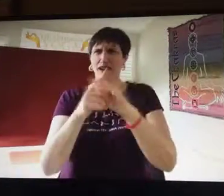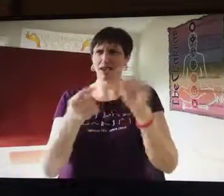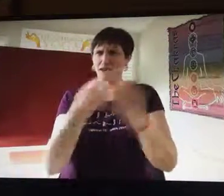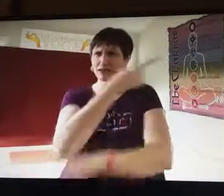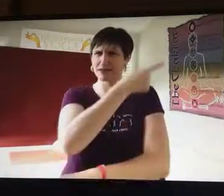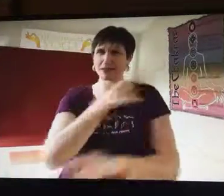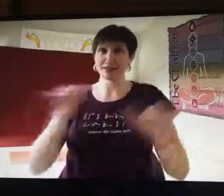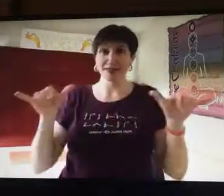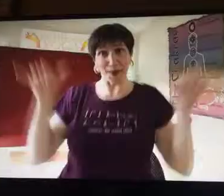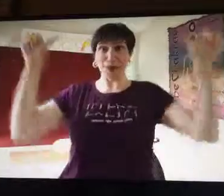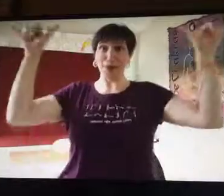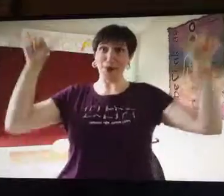I saw this sign.